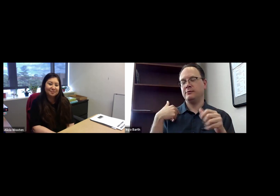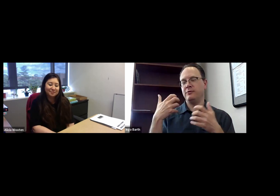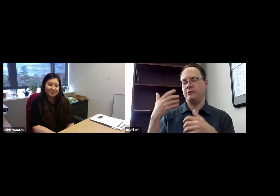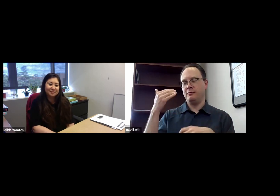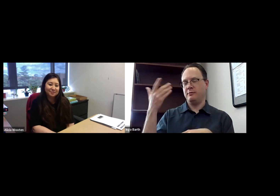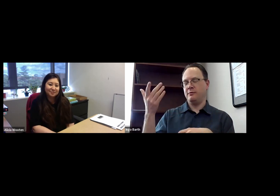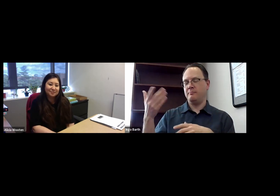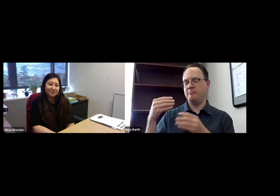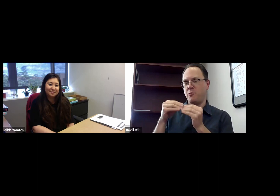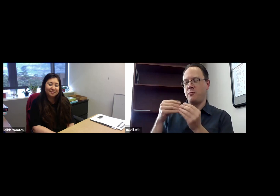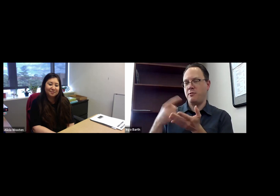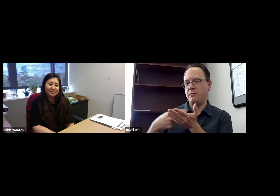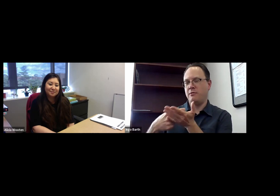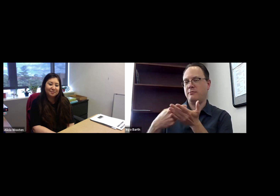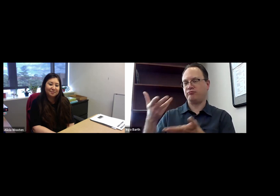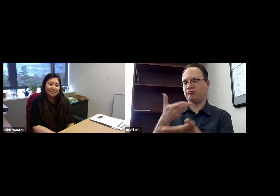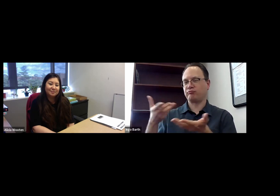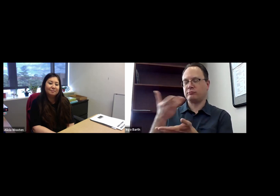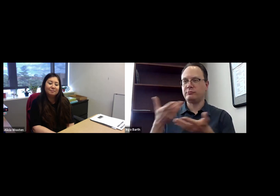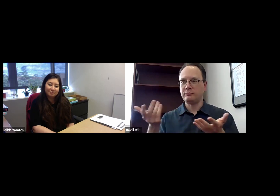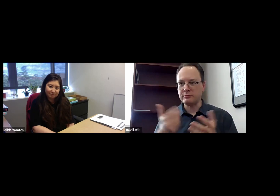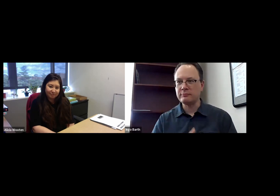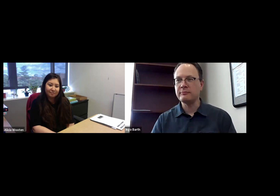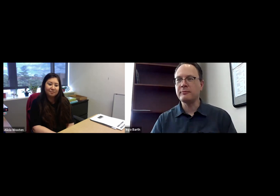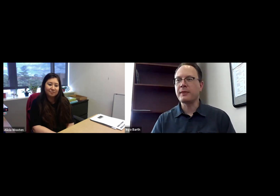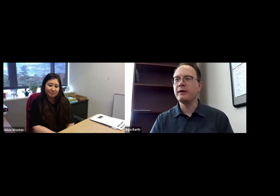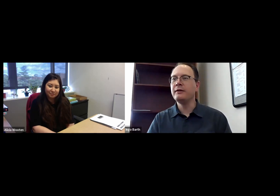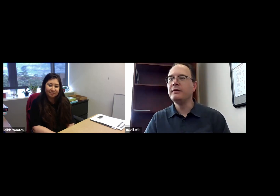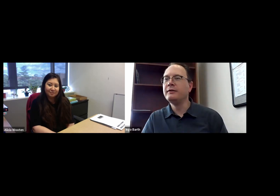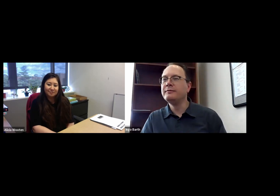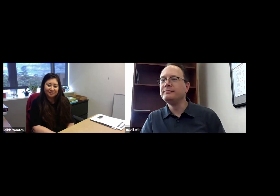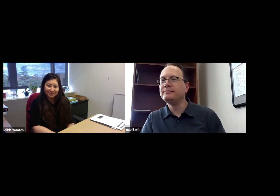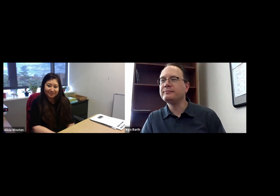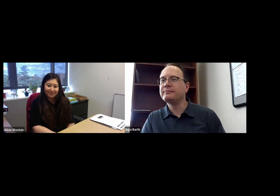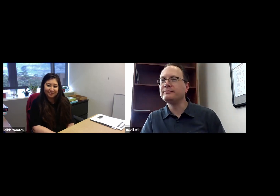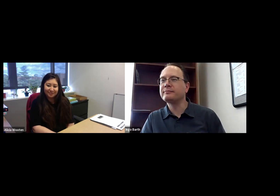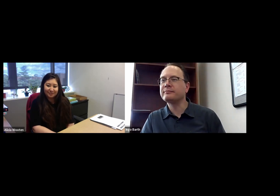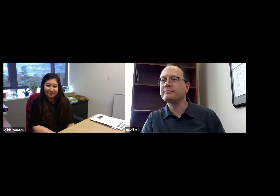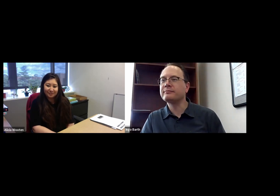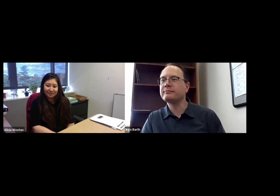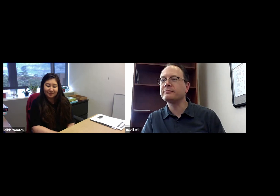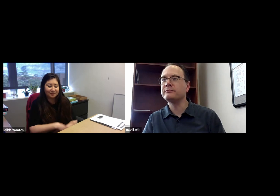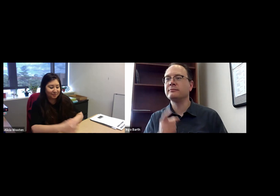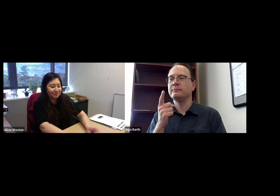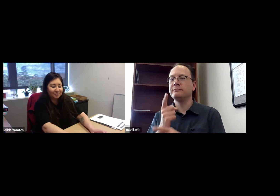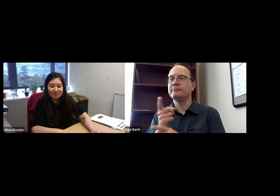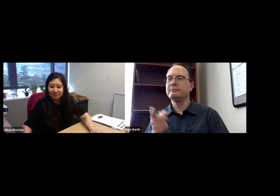let's talk linguistics. I'd love to talk about that more.